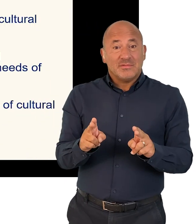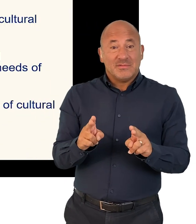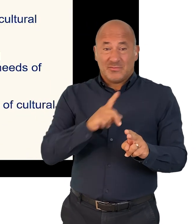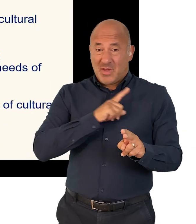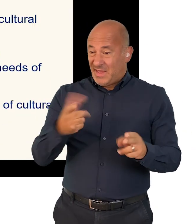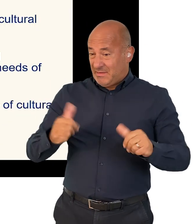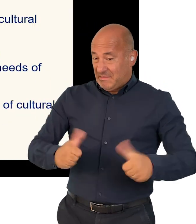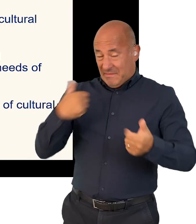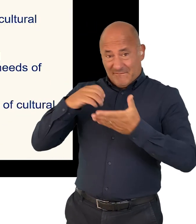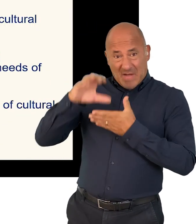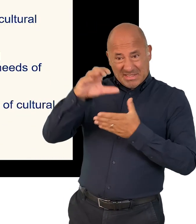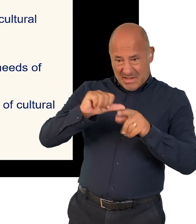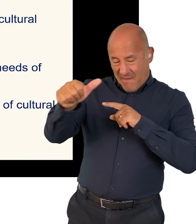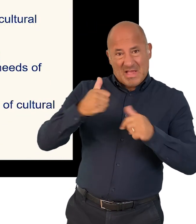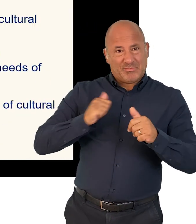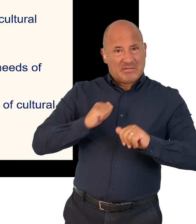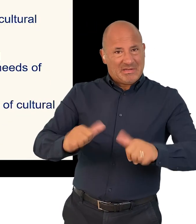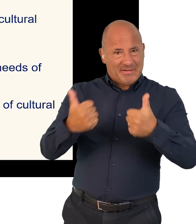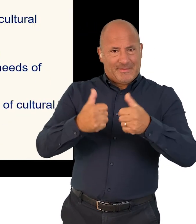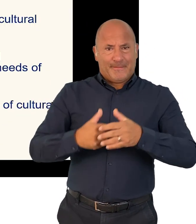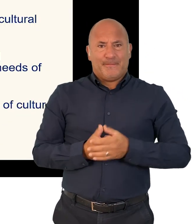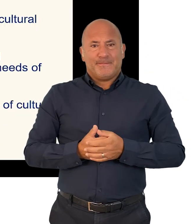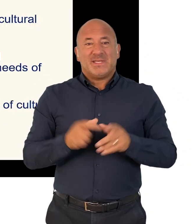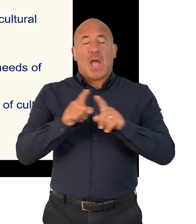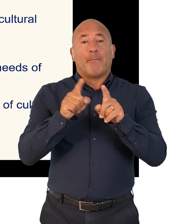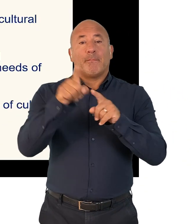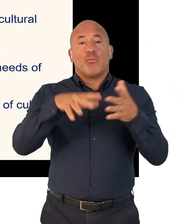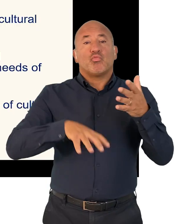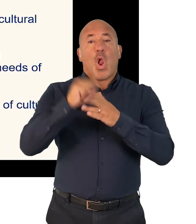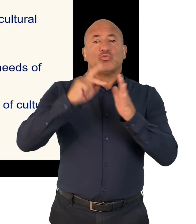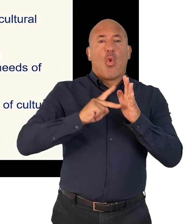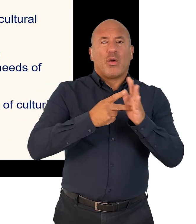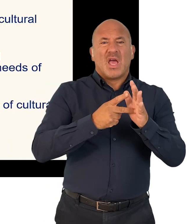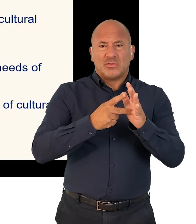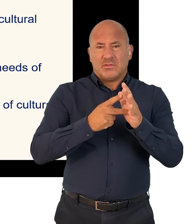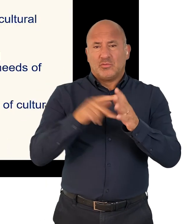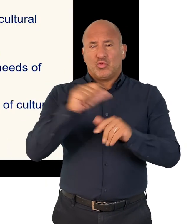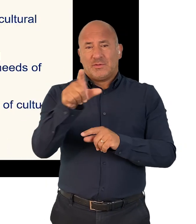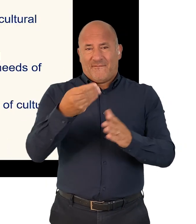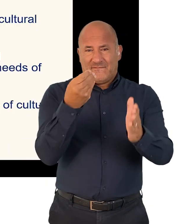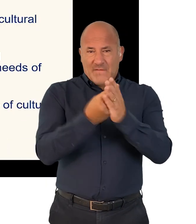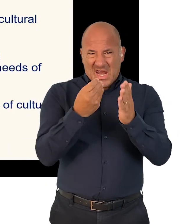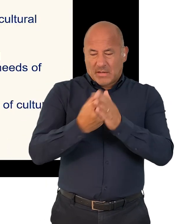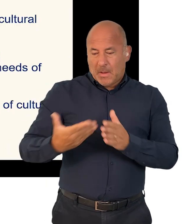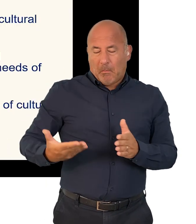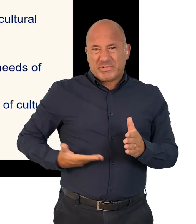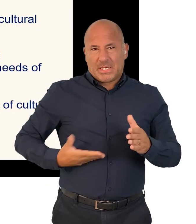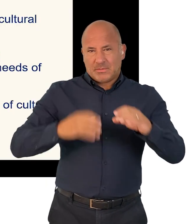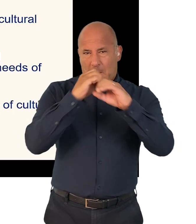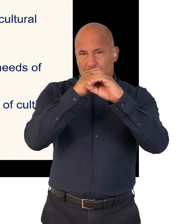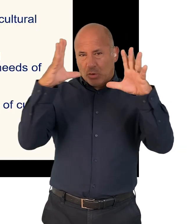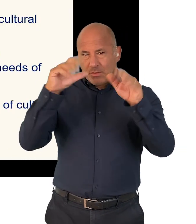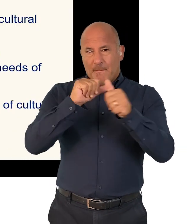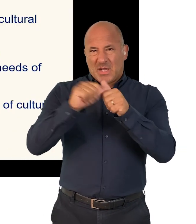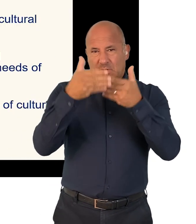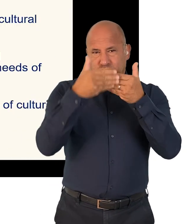or degradation. Cultural organisations should develop more sustainable financial and business models, adapting to the changing environment